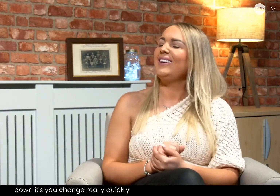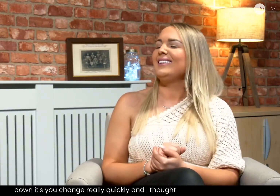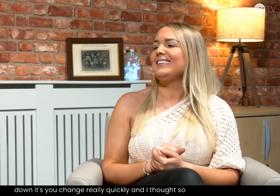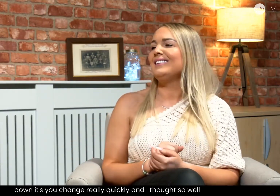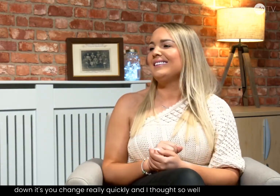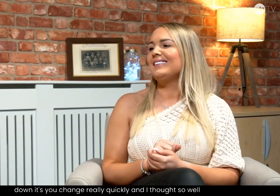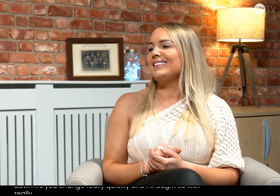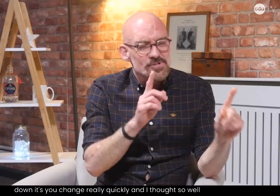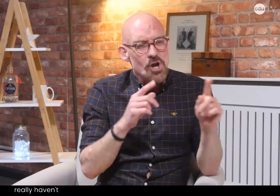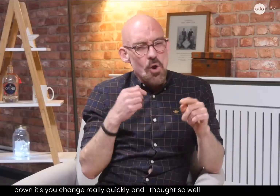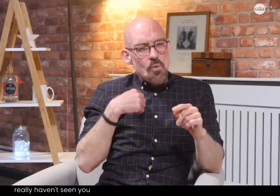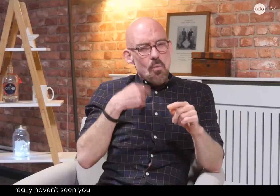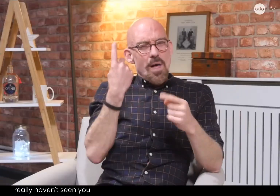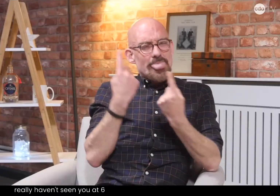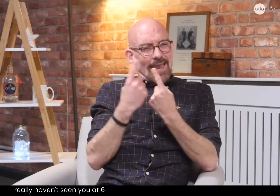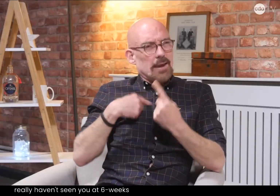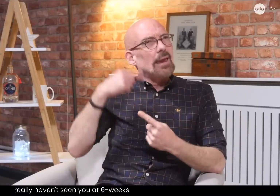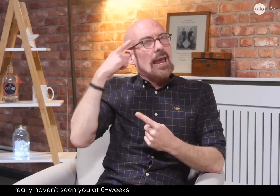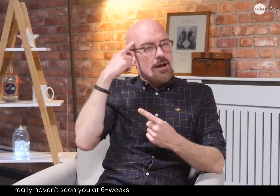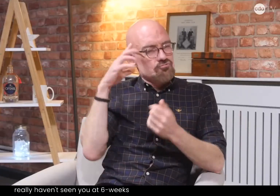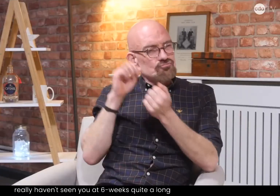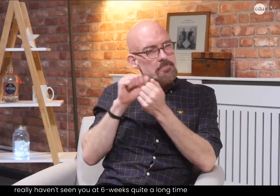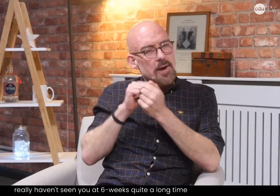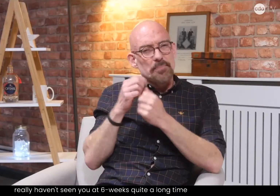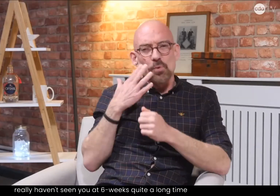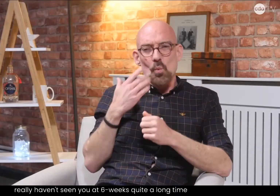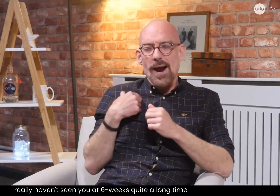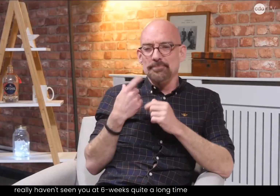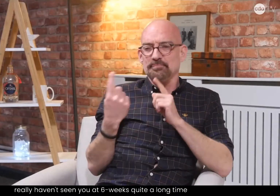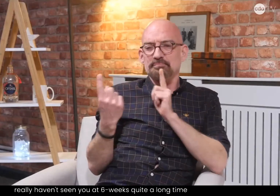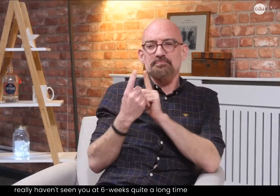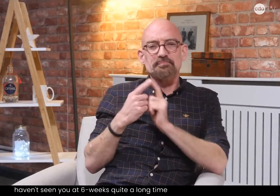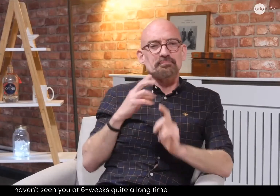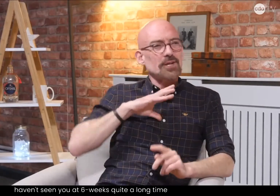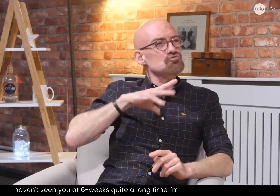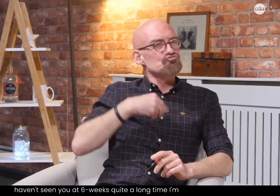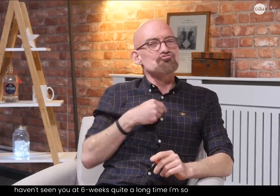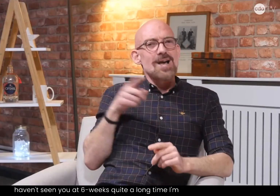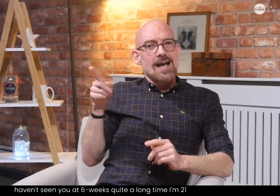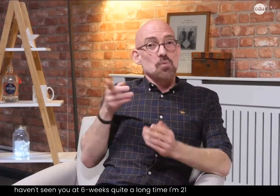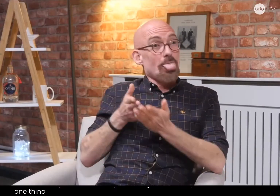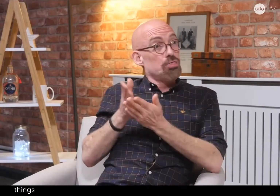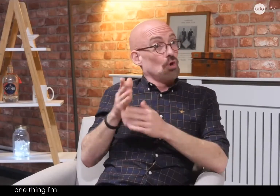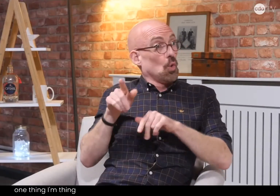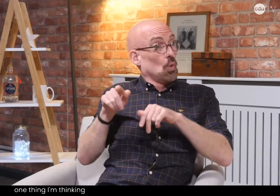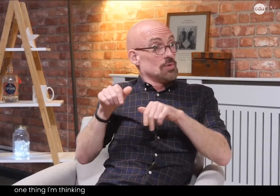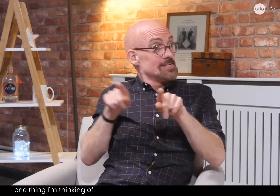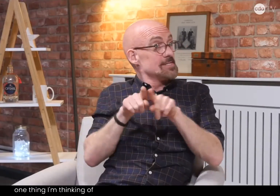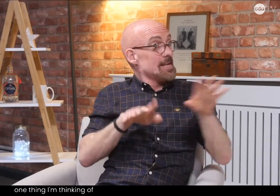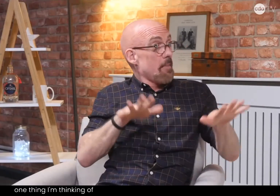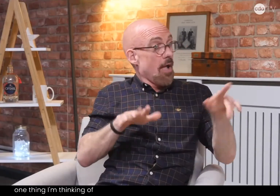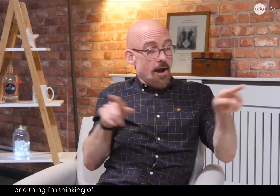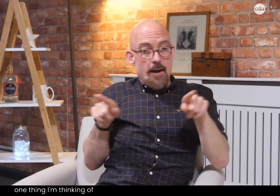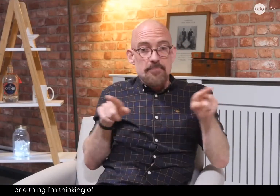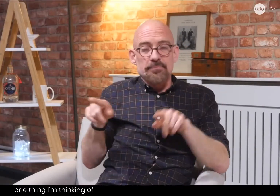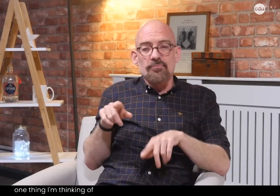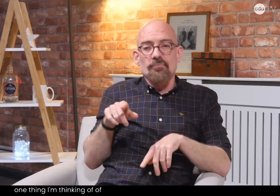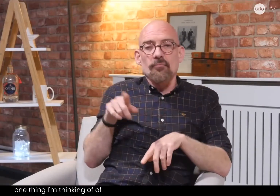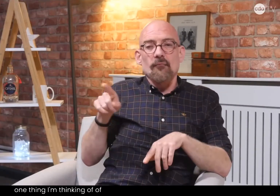6 weeks. Yeah, it's quite a long time. So obviously one thing that I'm thinking of is, do you remember like when you were going through